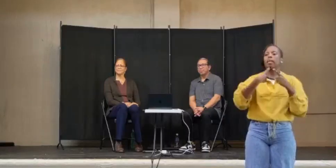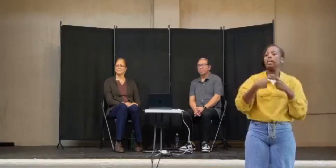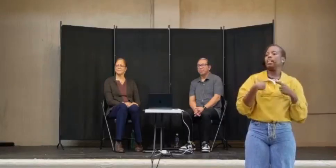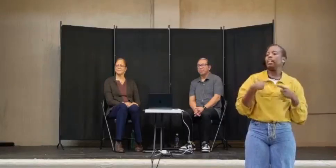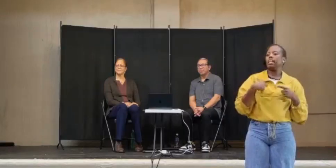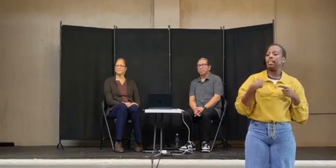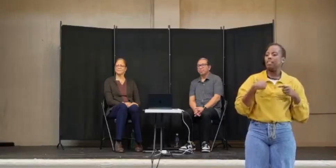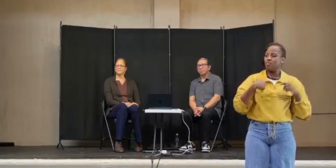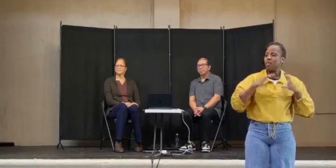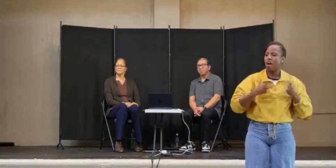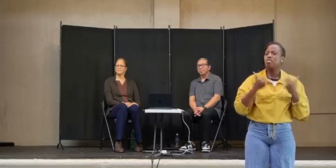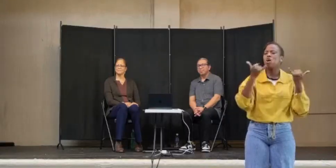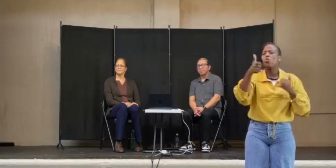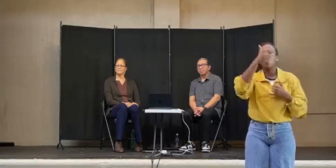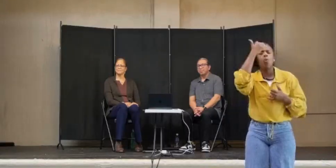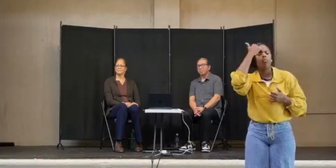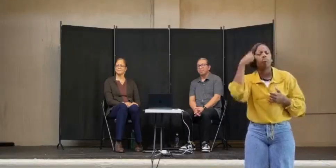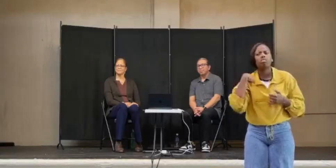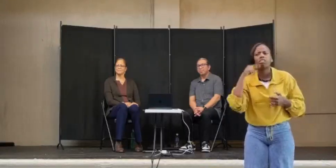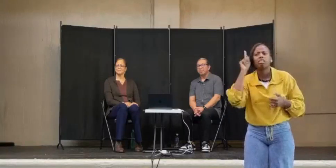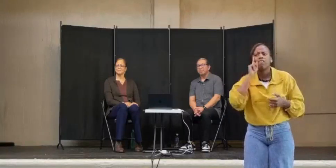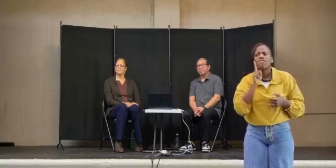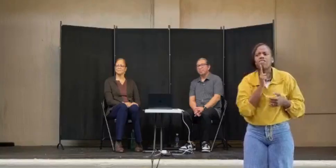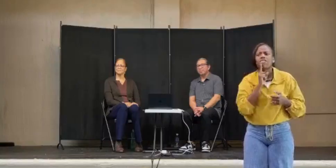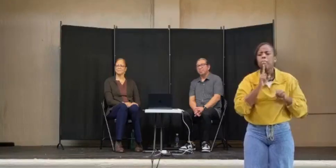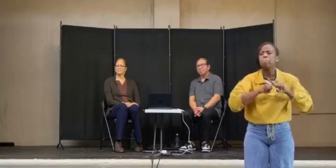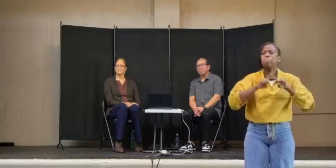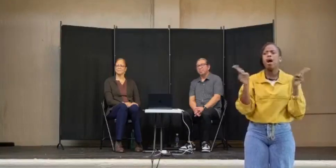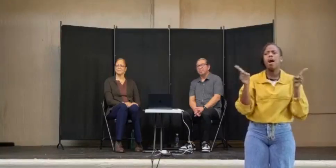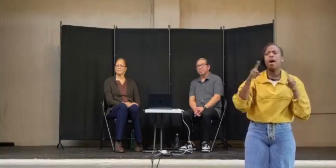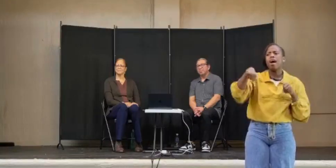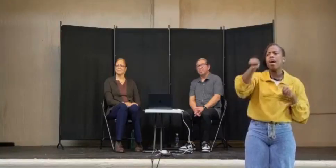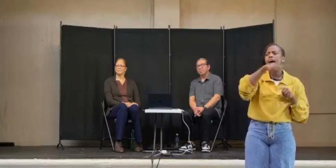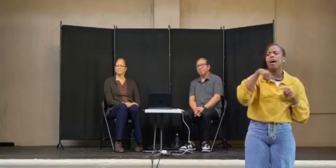to be better, and I feel like, some of them in the